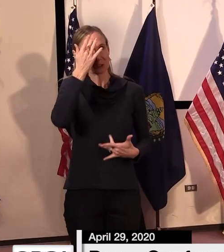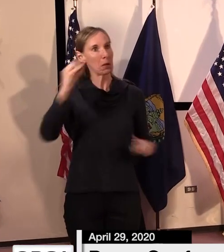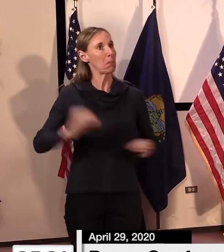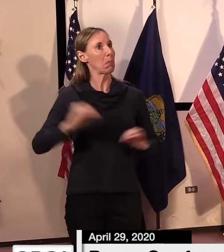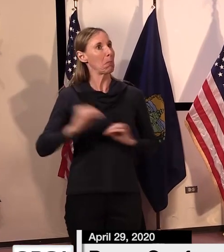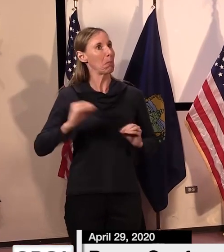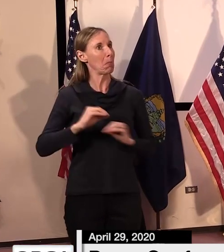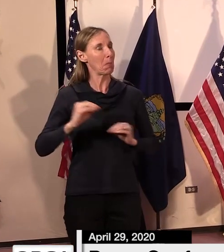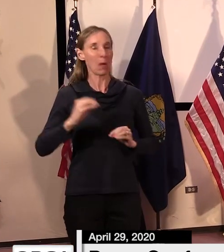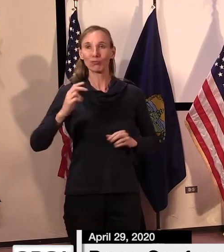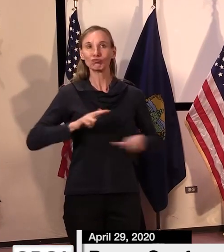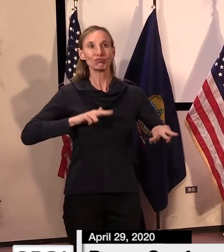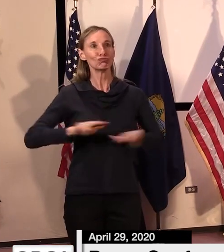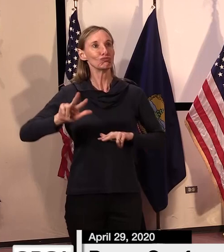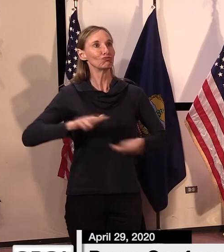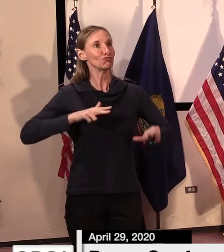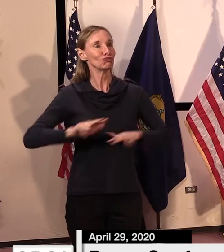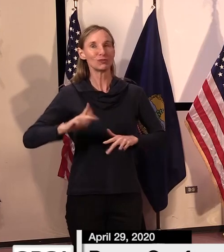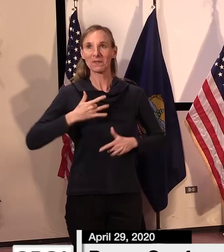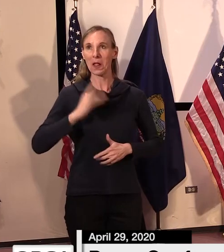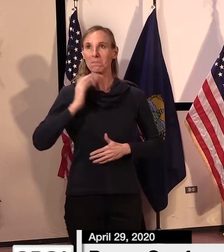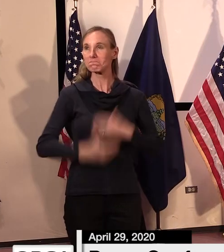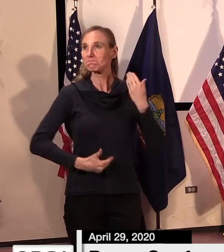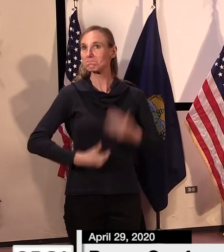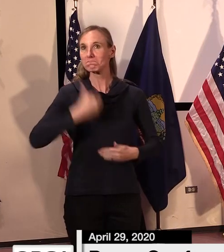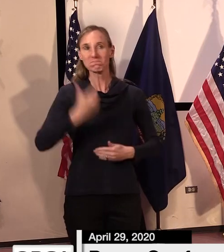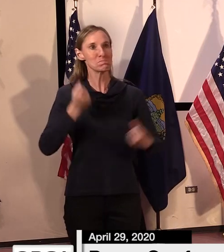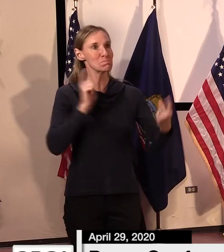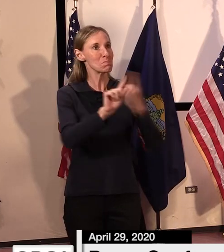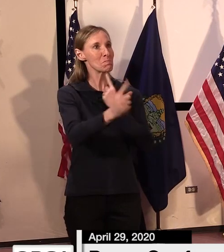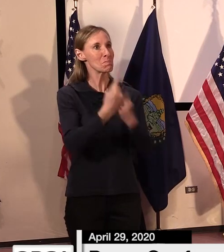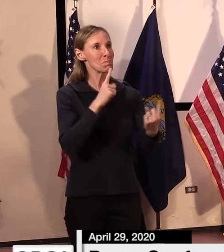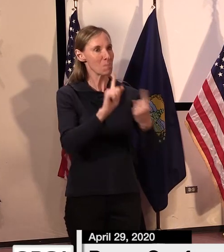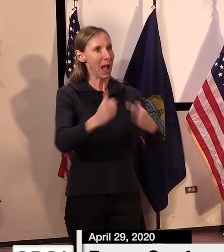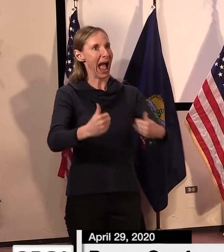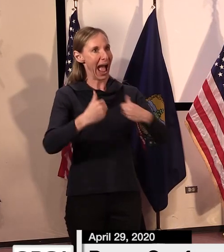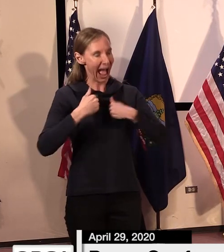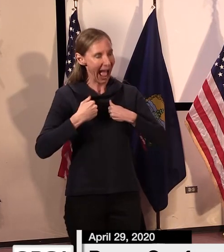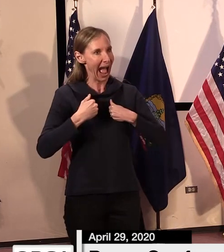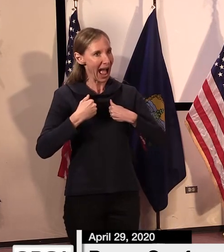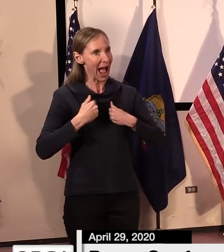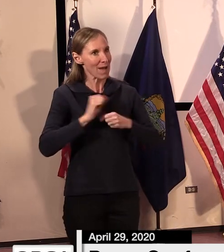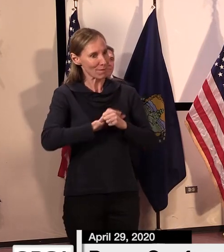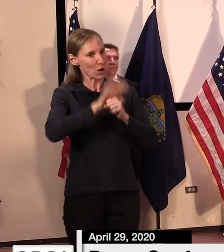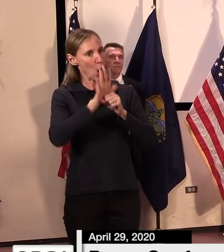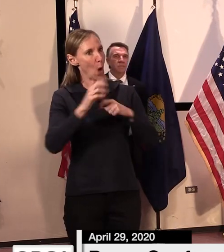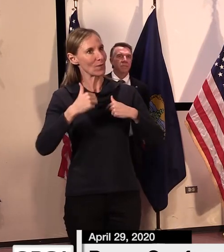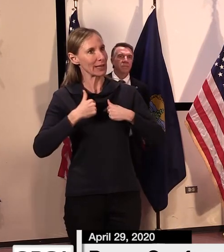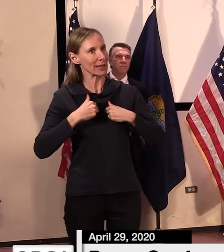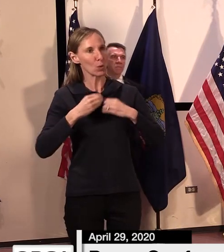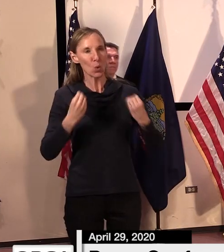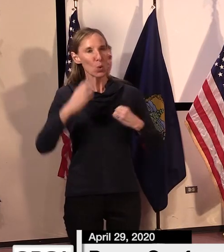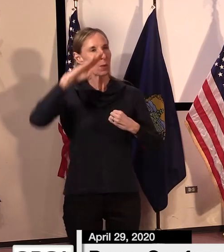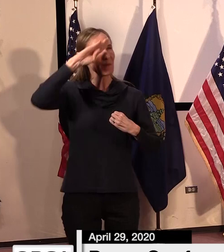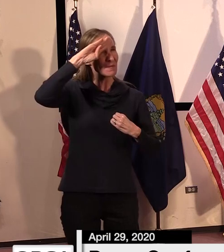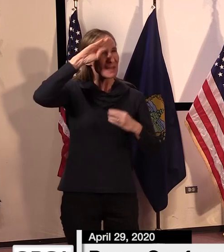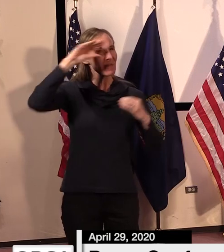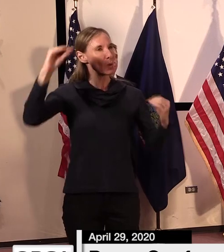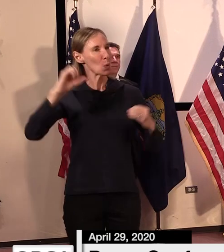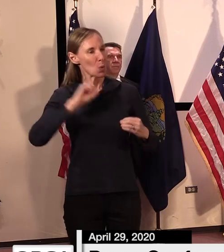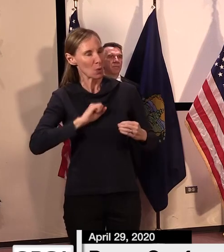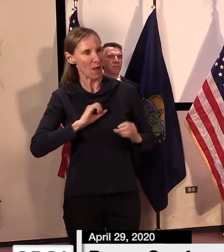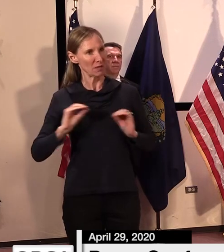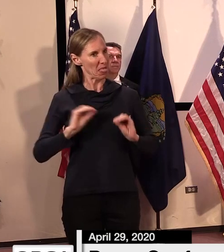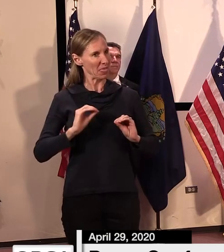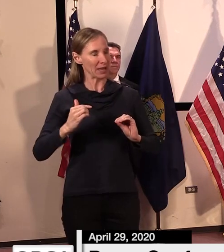but they're walking around in society and have the infection, but they've been blessed by not having a severe